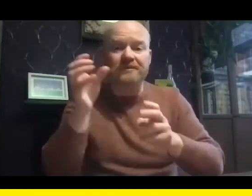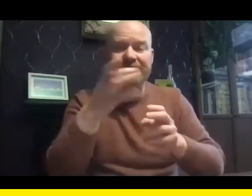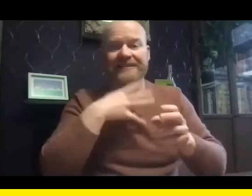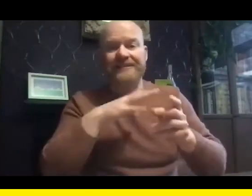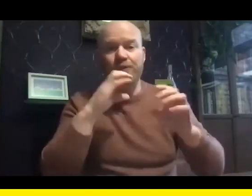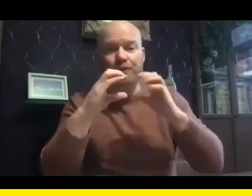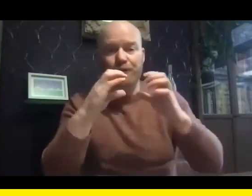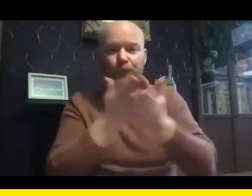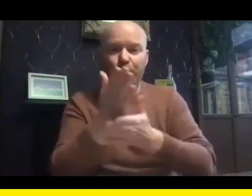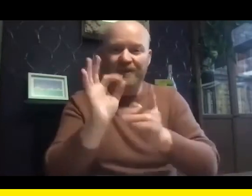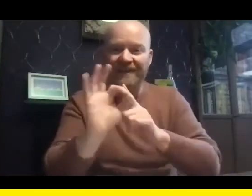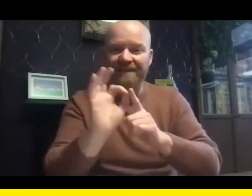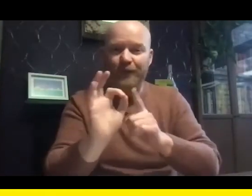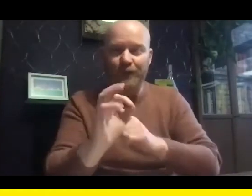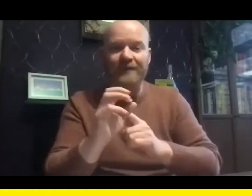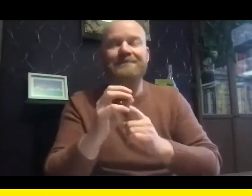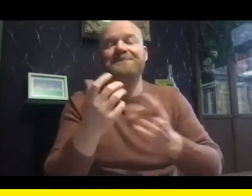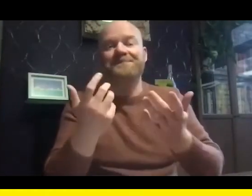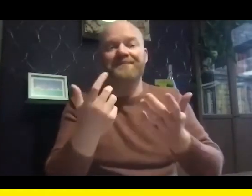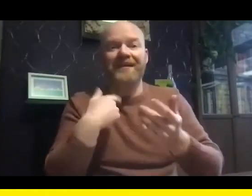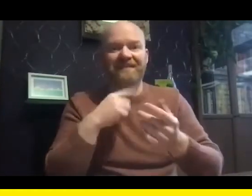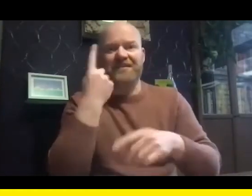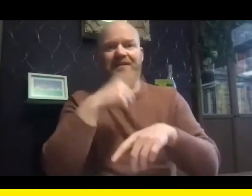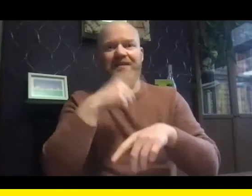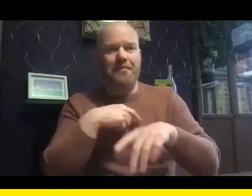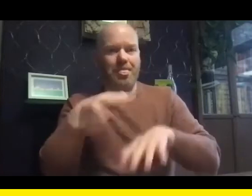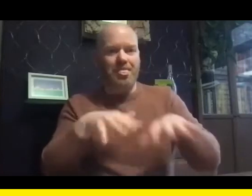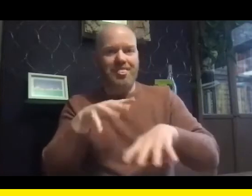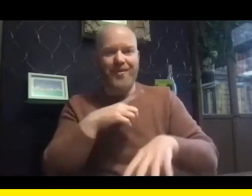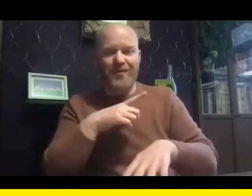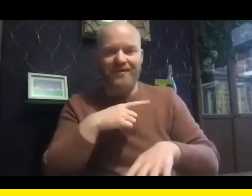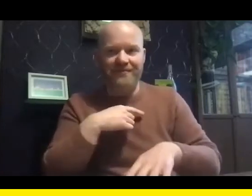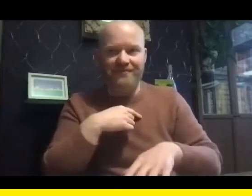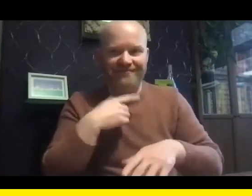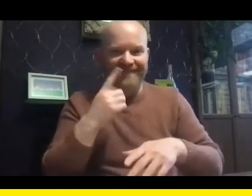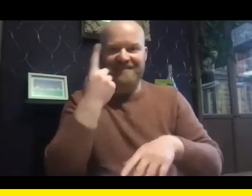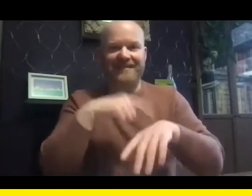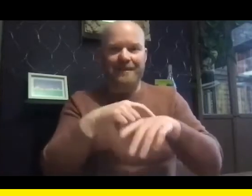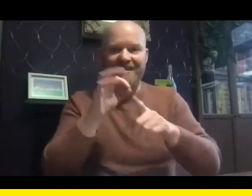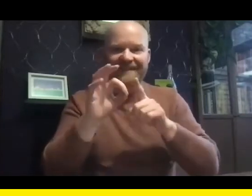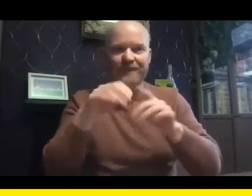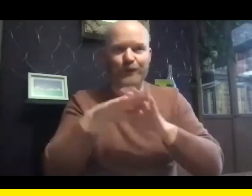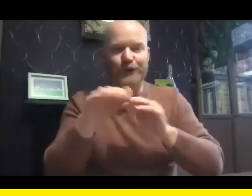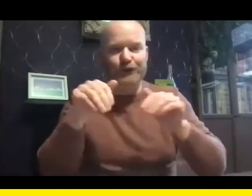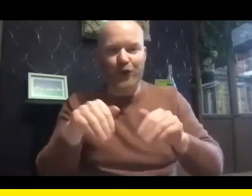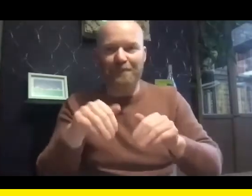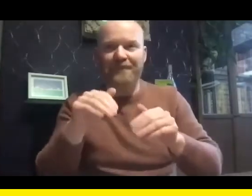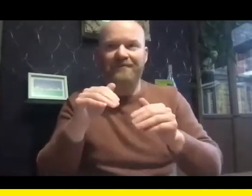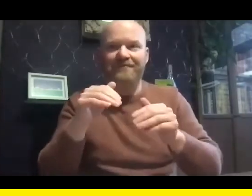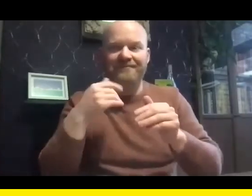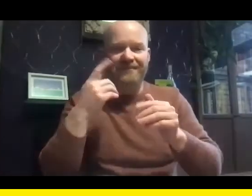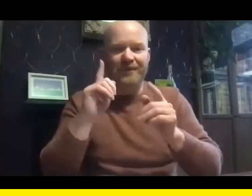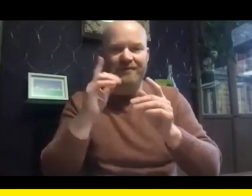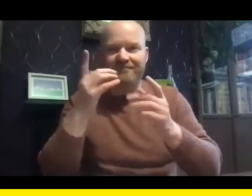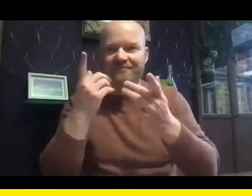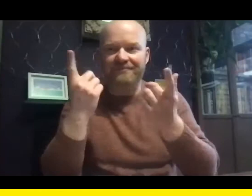They helped me with the application. Like I say, through the interview, I was provided with an interpreter. Struggled initially because it's the